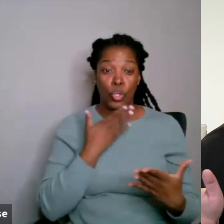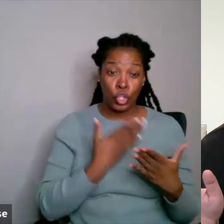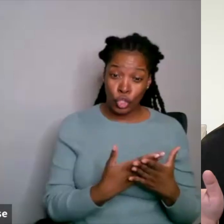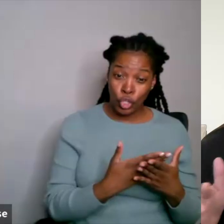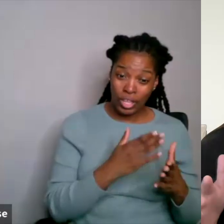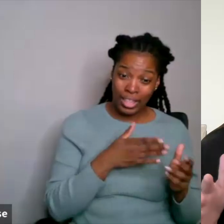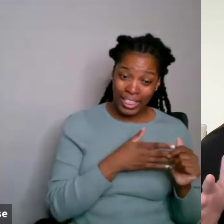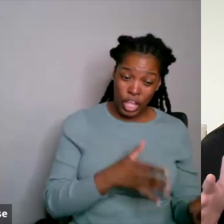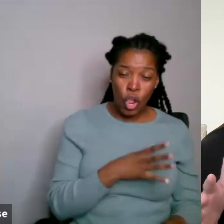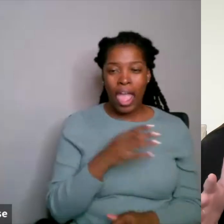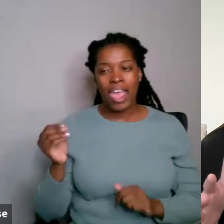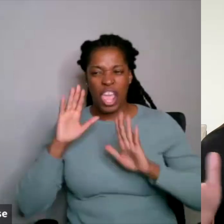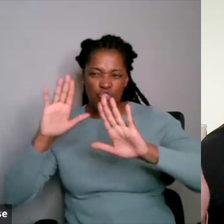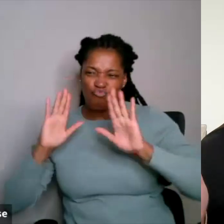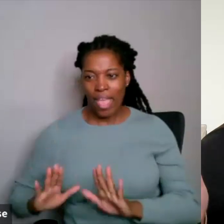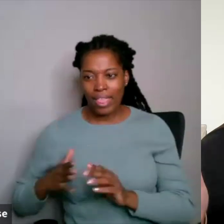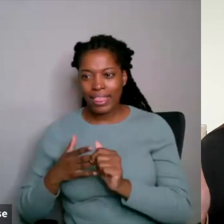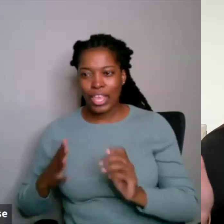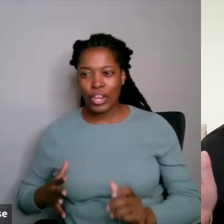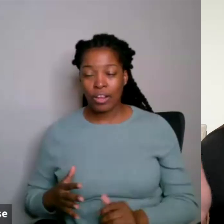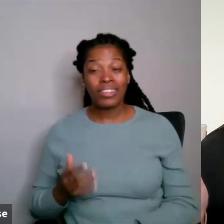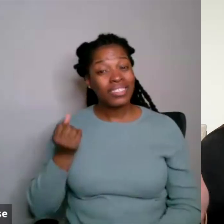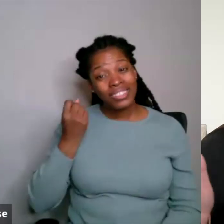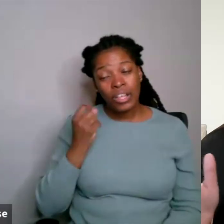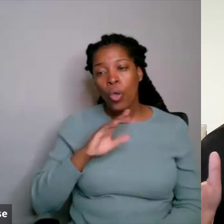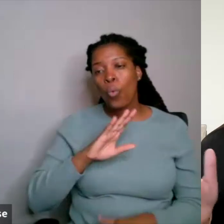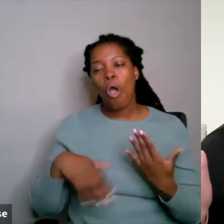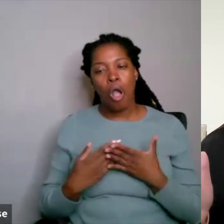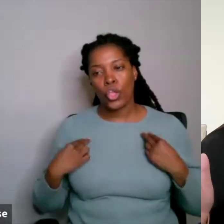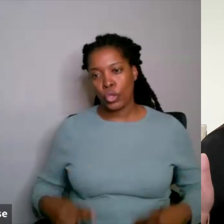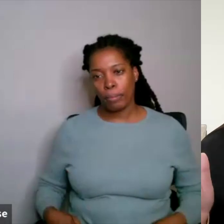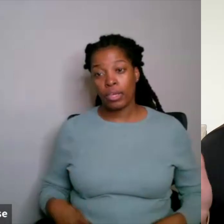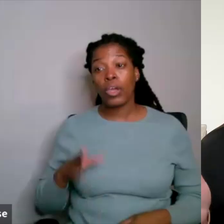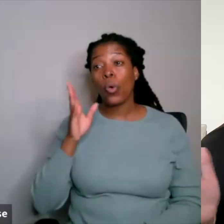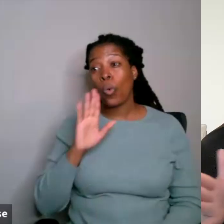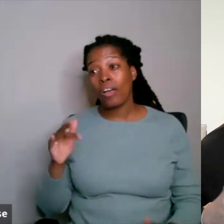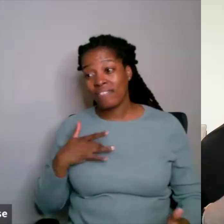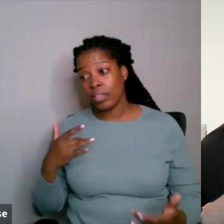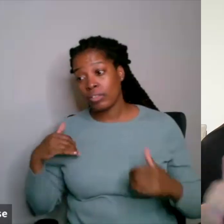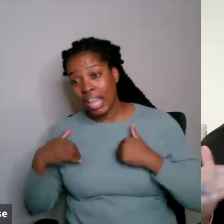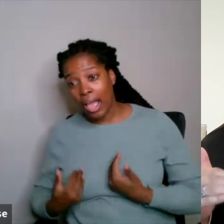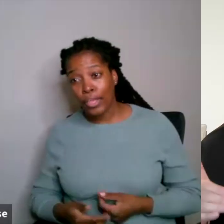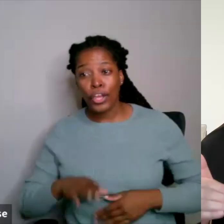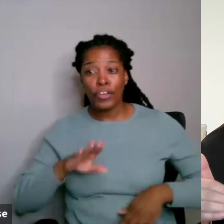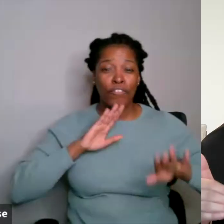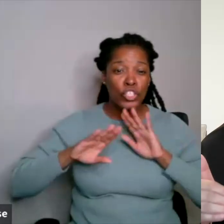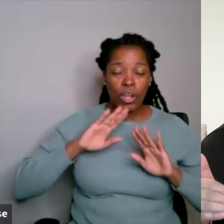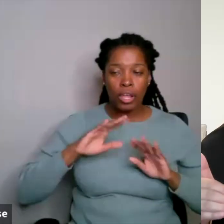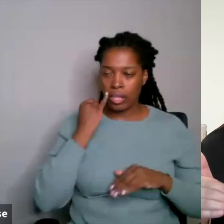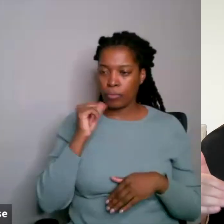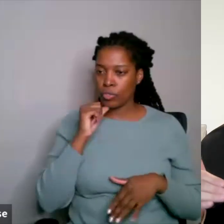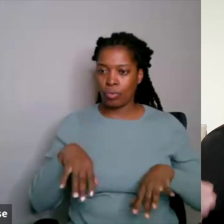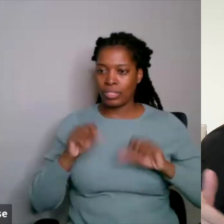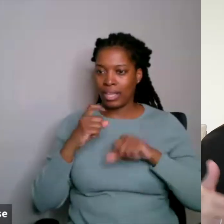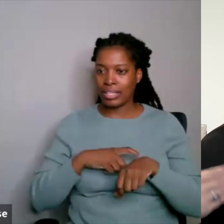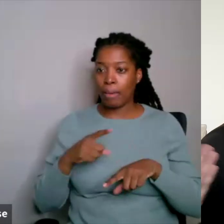great leader. Because we're all humans. We're going to be tired and we're going to feel frustrated. And if we don't take that time to pause and